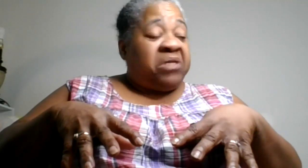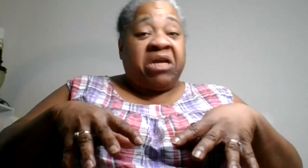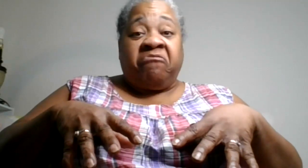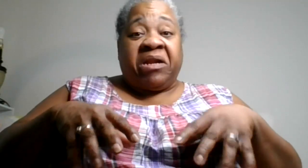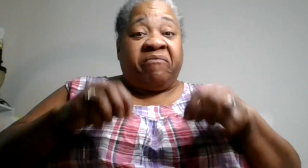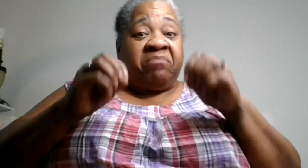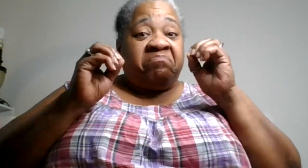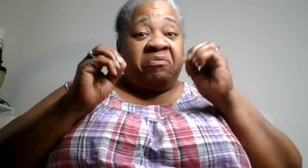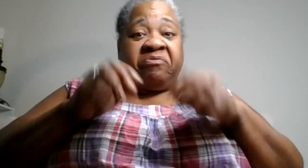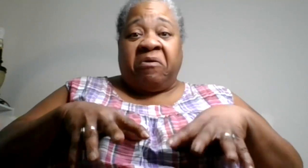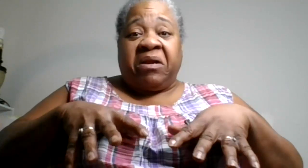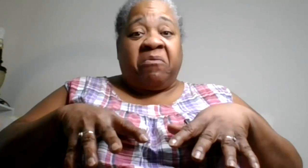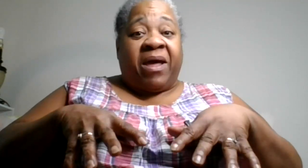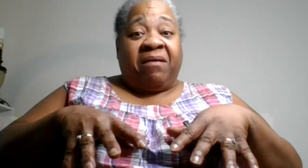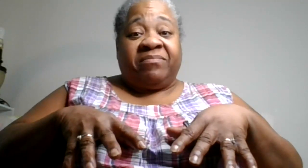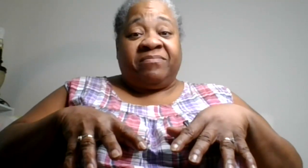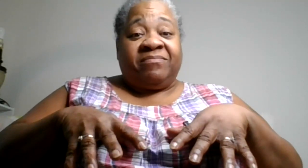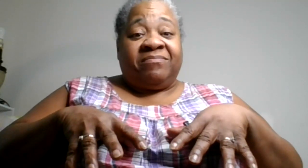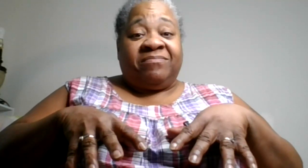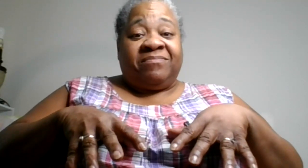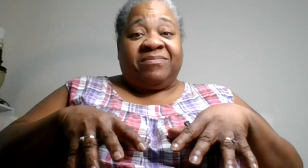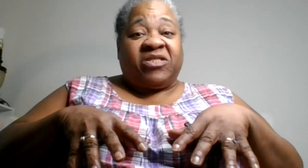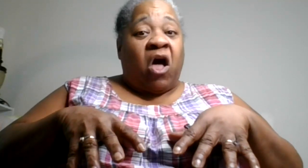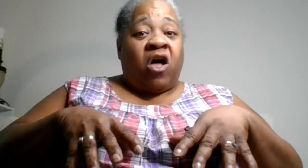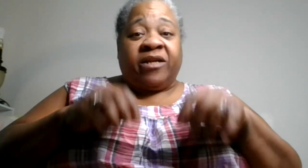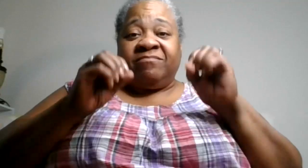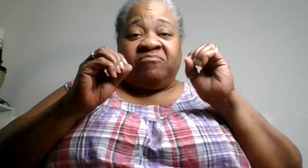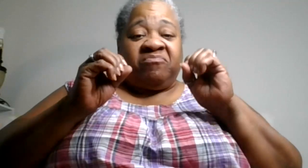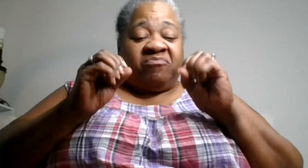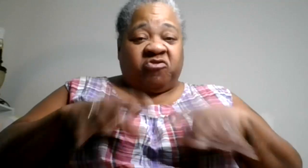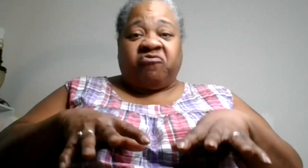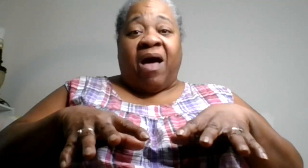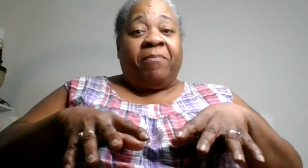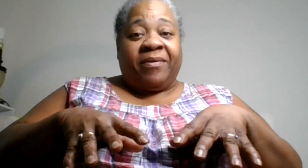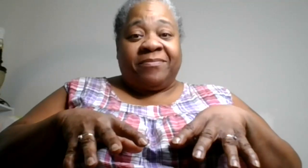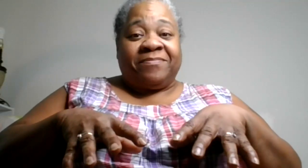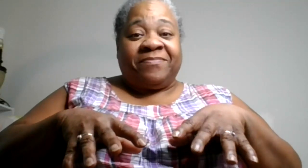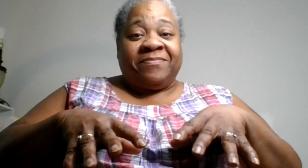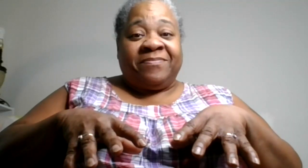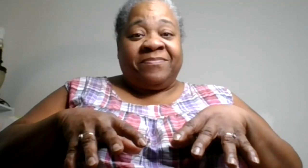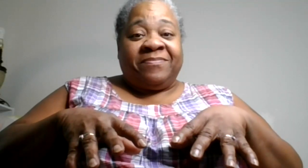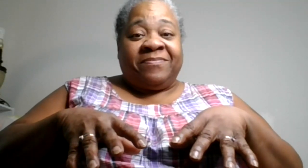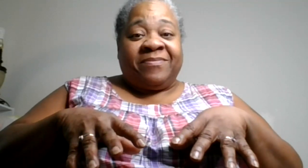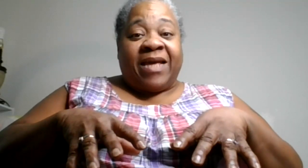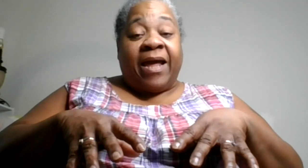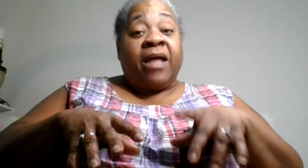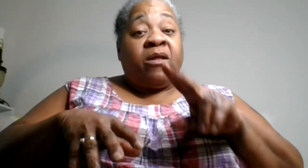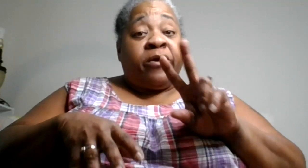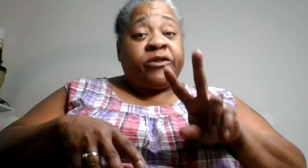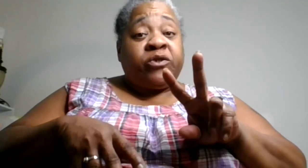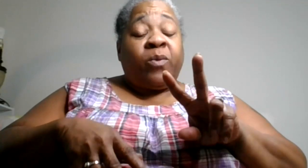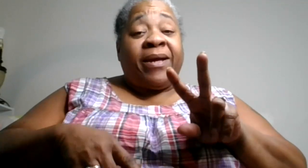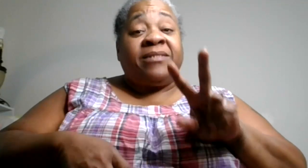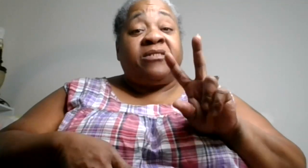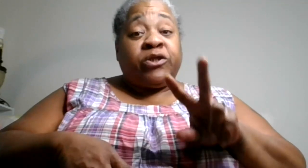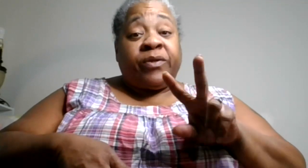Getting rid of it. Throwing it away. It's gone. Drop. Okay? And then there are 2 ways to do the